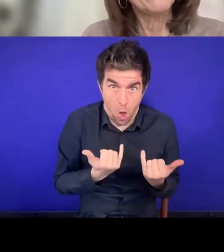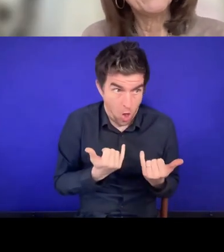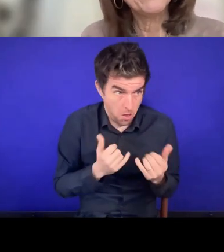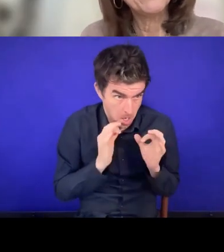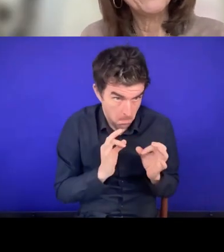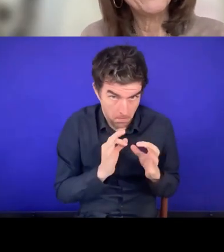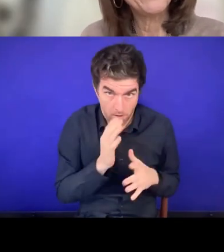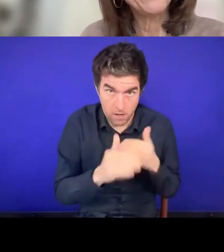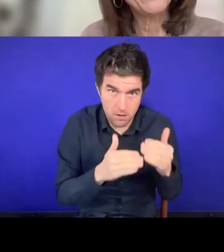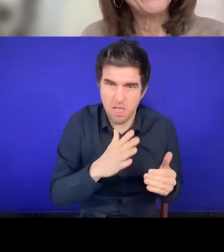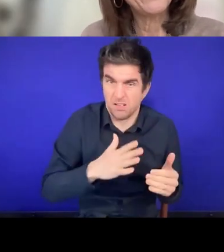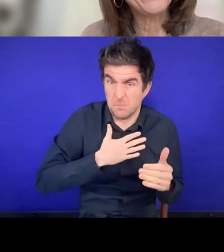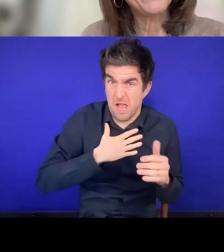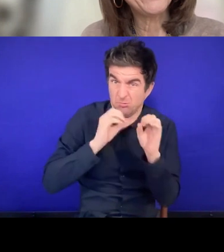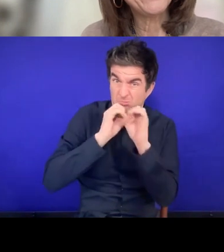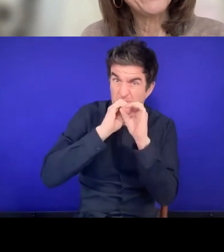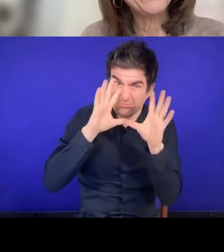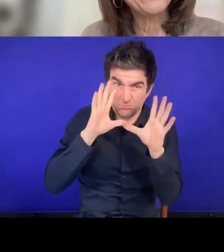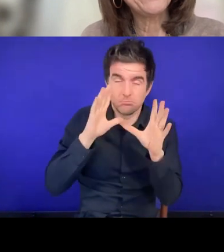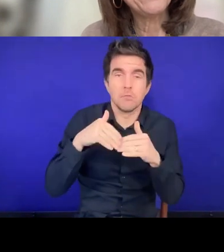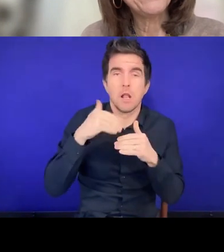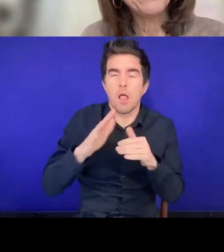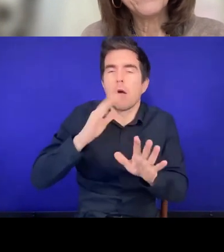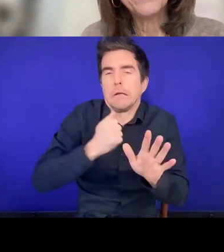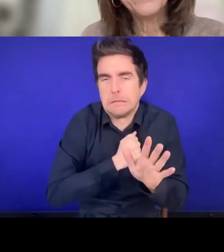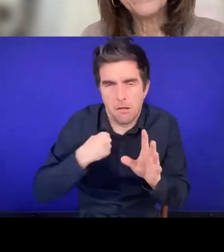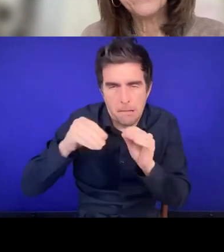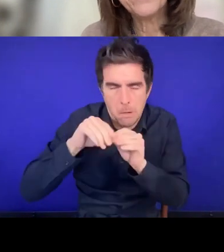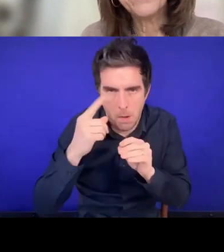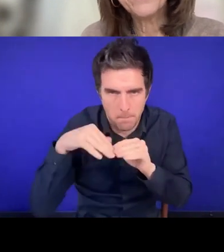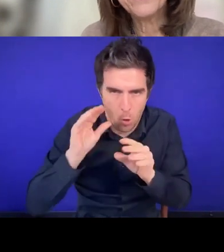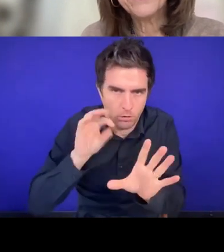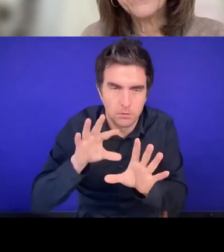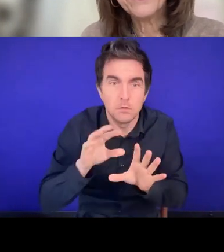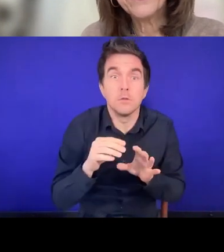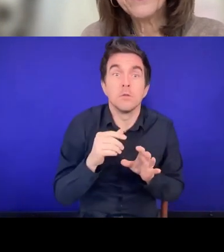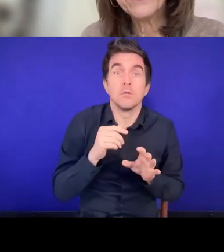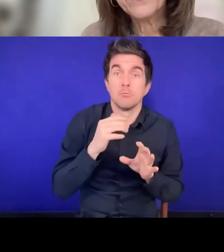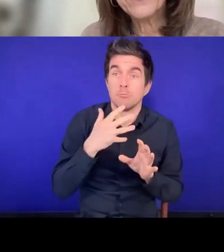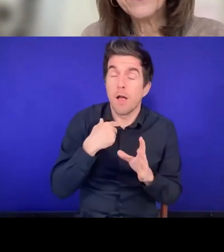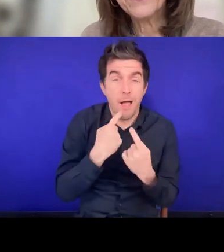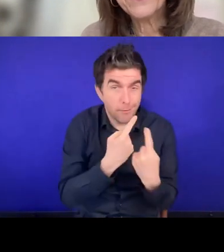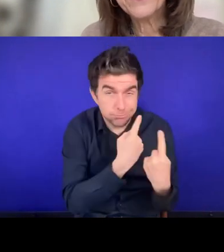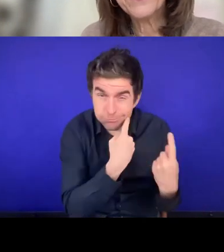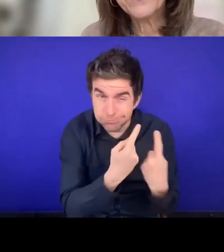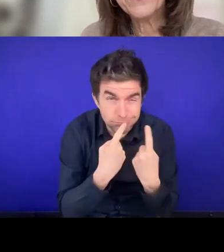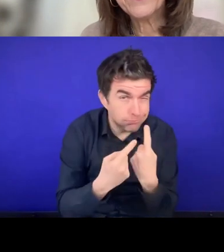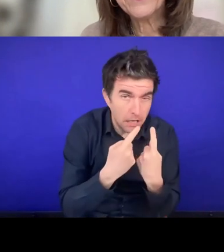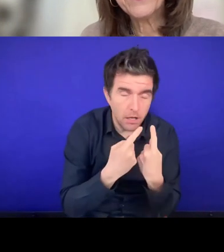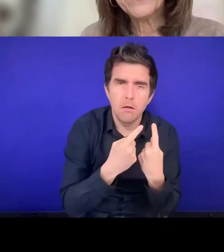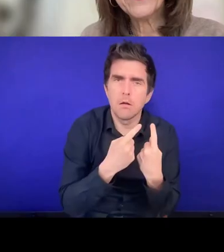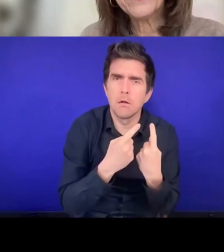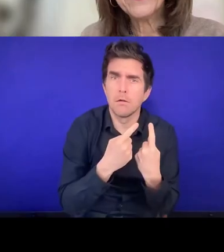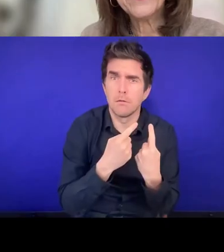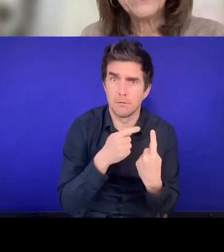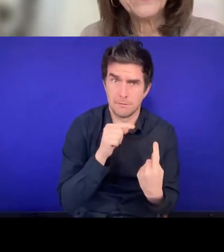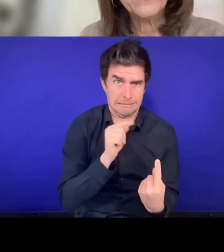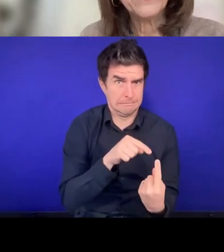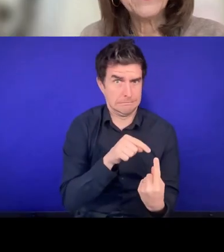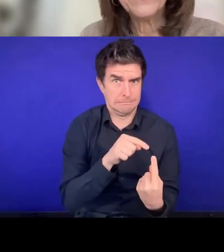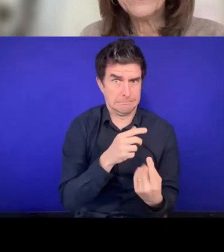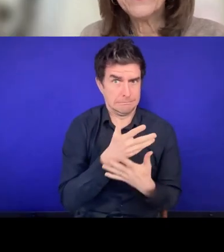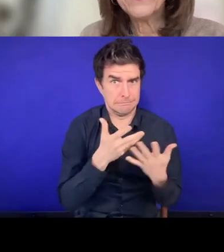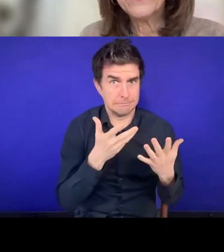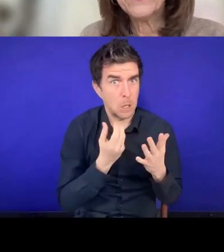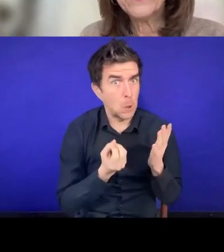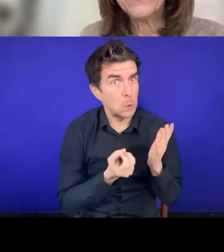so I know none of it's new information, but I think the other element that we've been sort of puzzling through is in